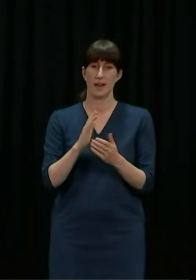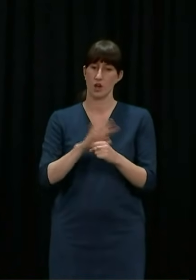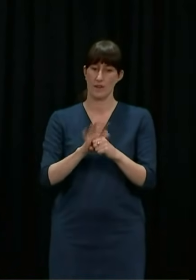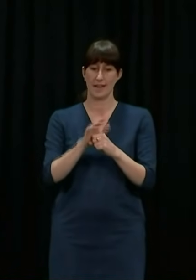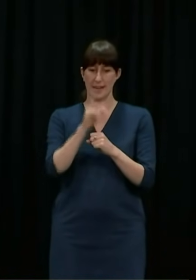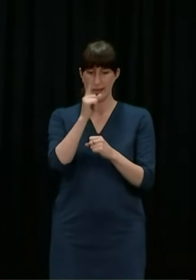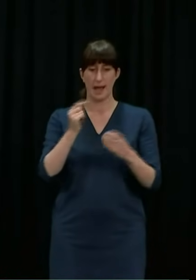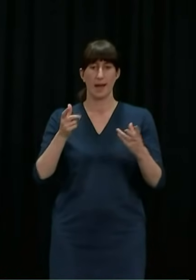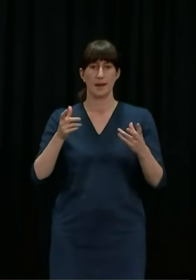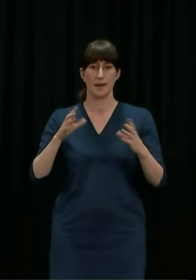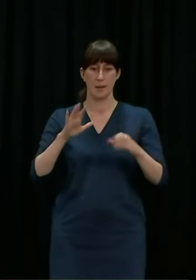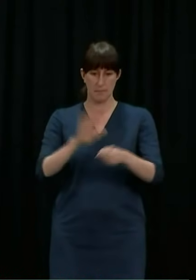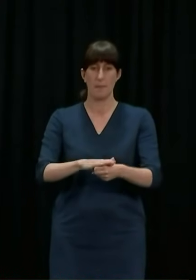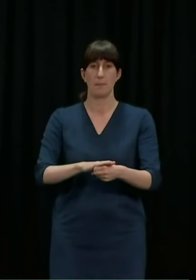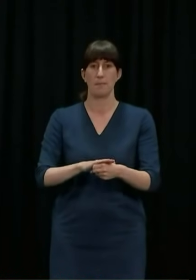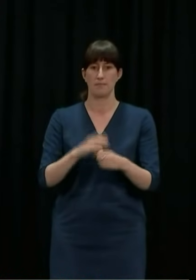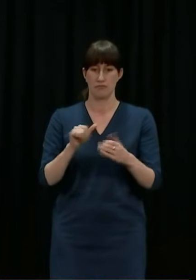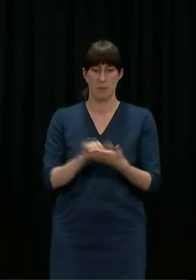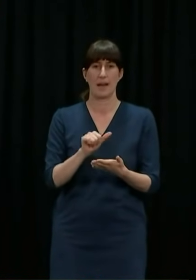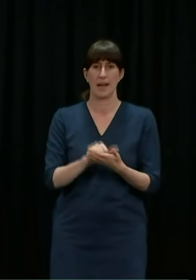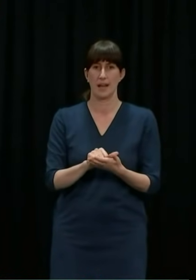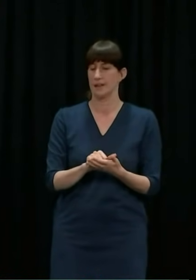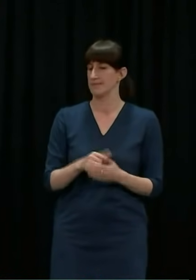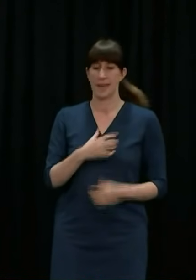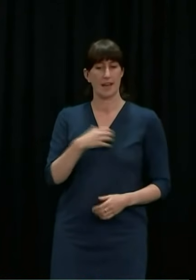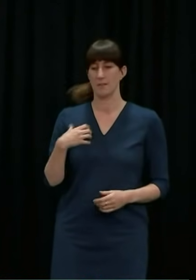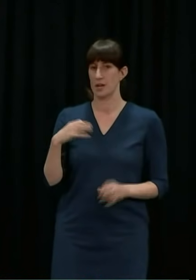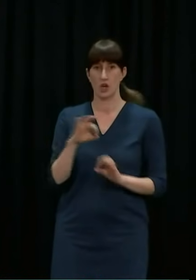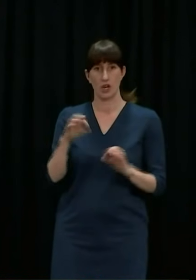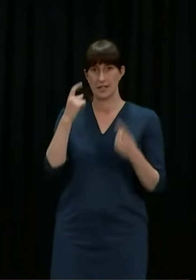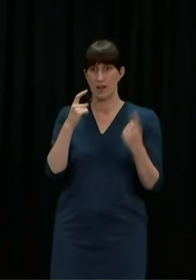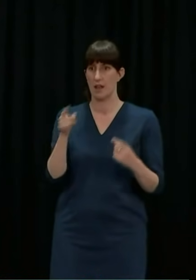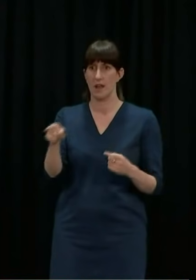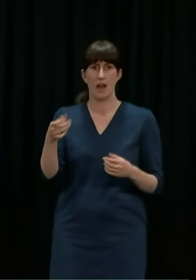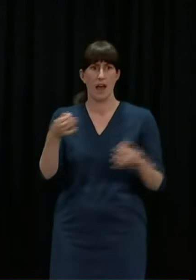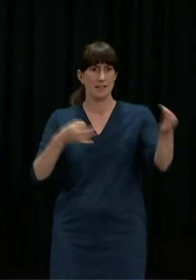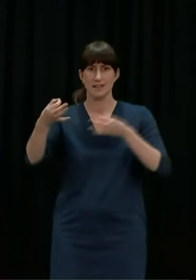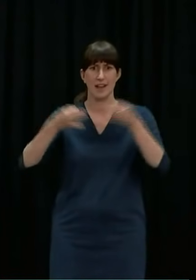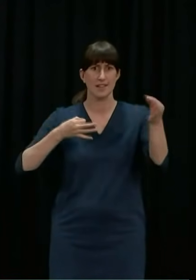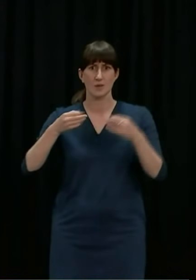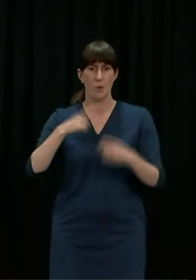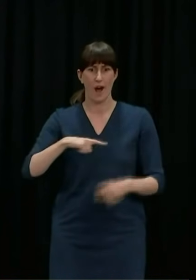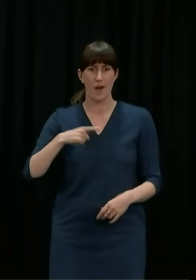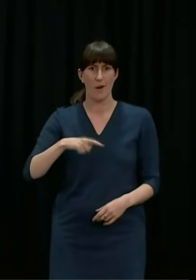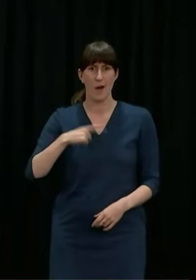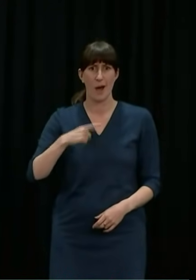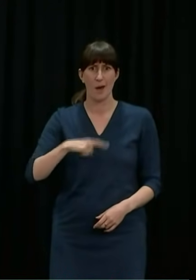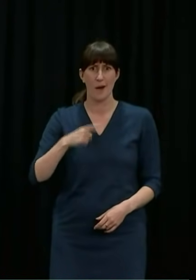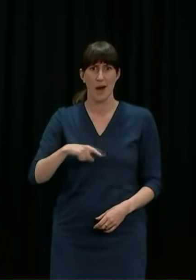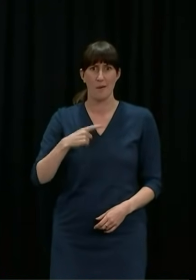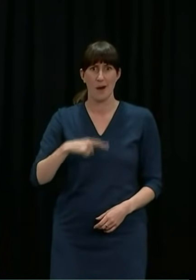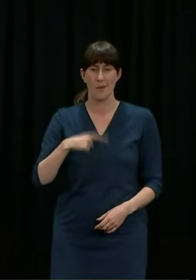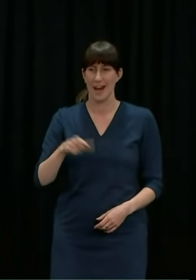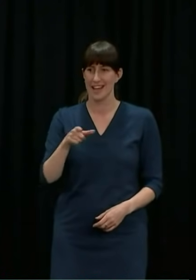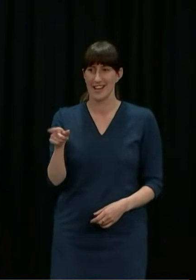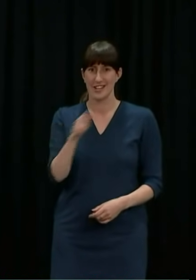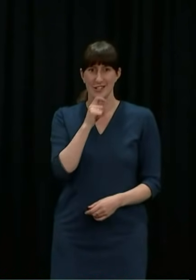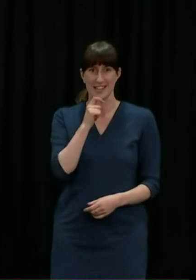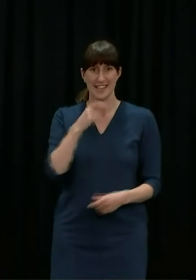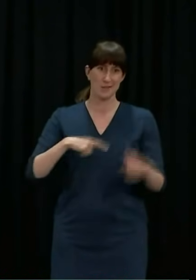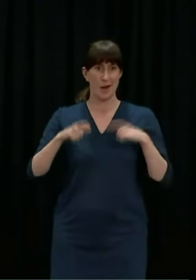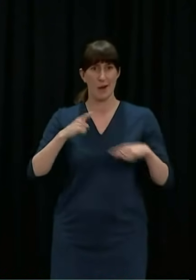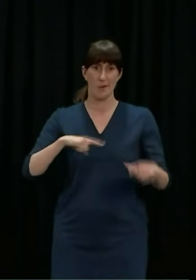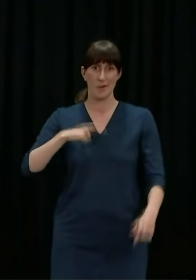government is considering. Jane? Can you say how many... Why not? Why not? Why not? Why not? Why not? Why not? Why not? Anyone